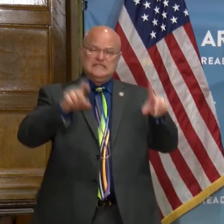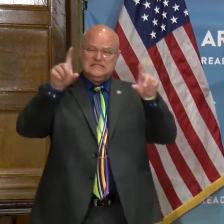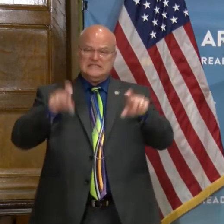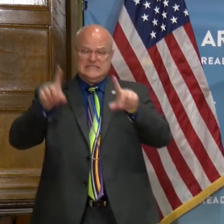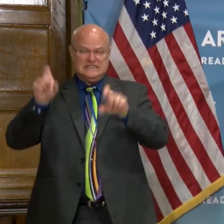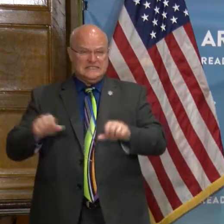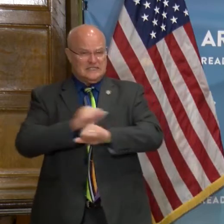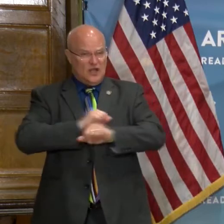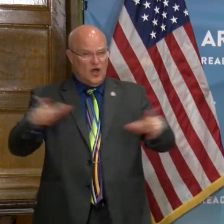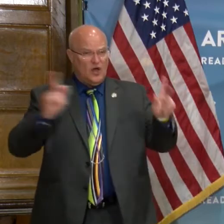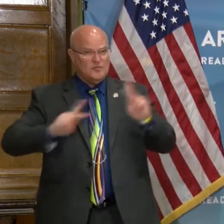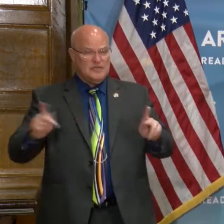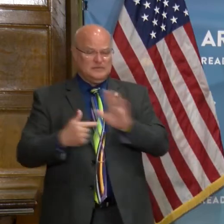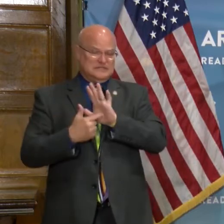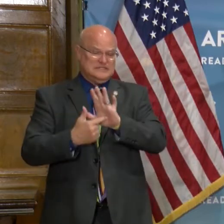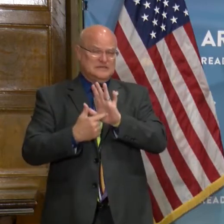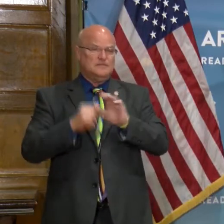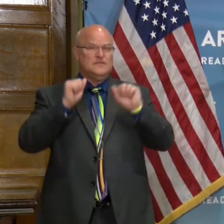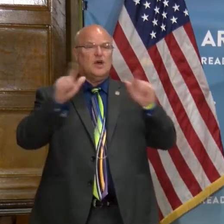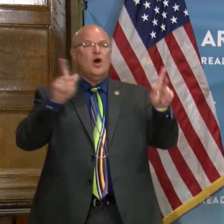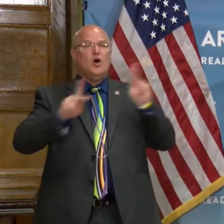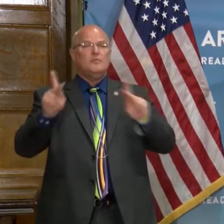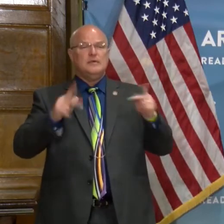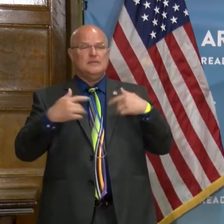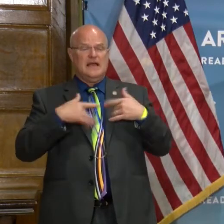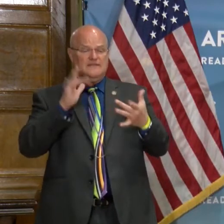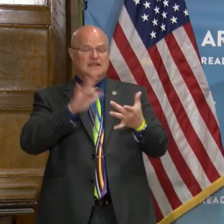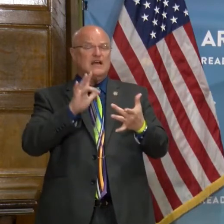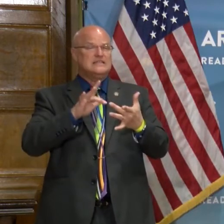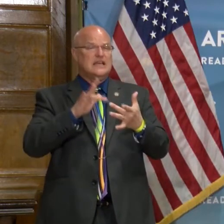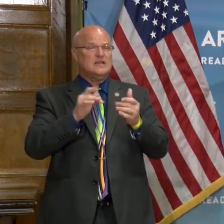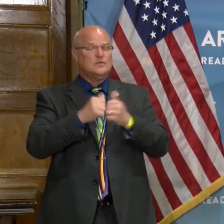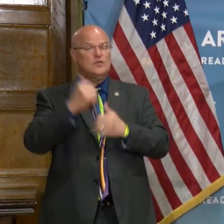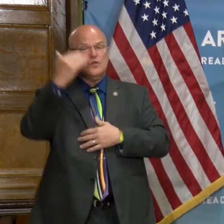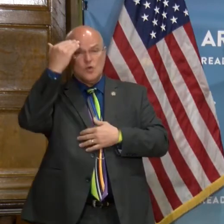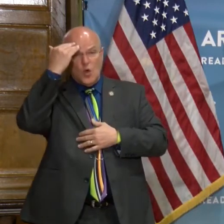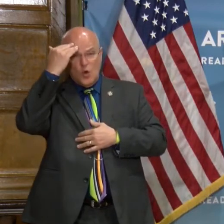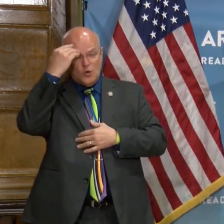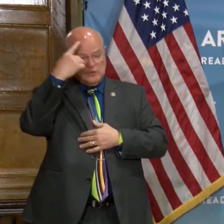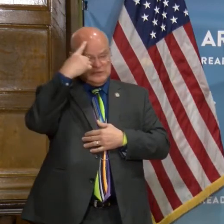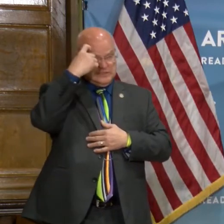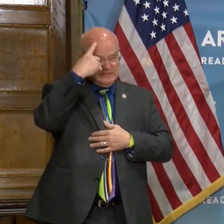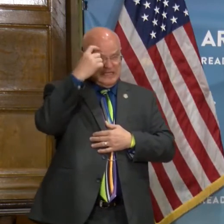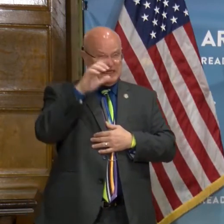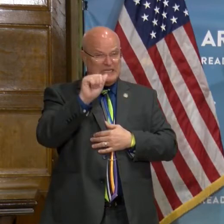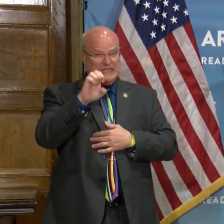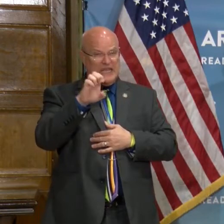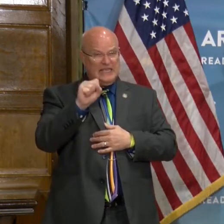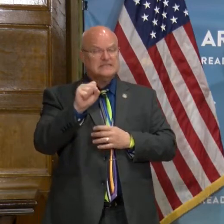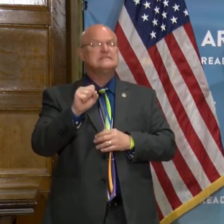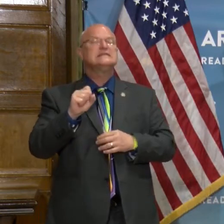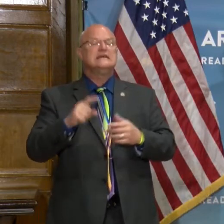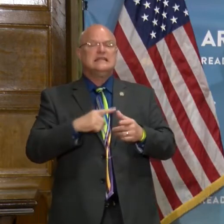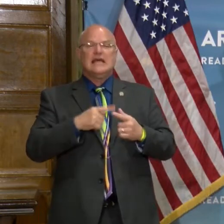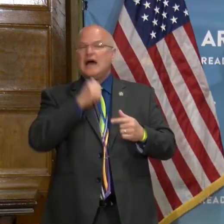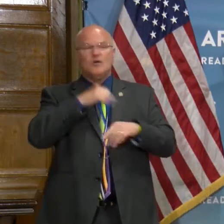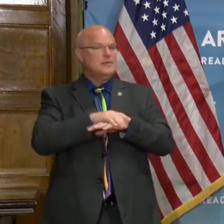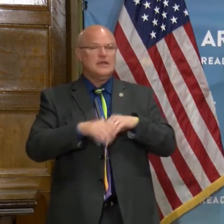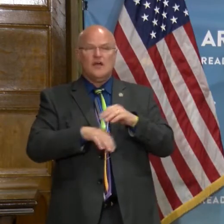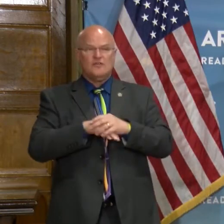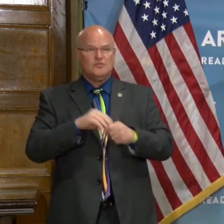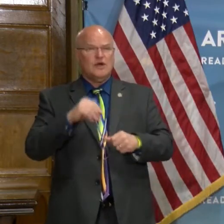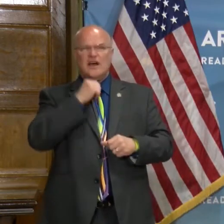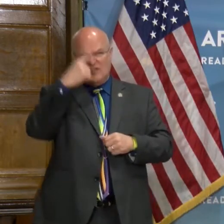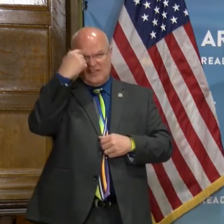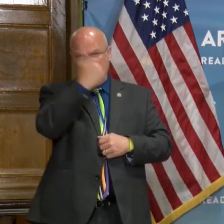have symptoms and all people who have had contact with known or suspected cases of COVID-19, then I won't be comfortable. I